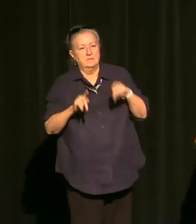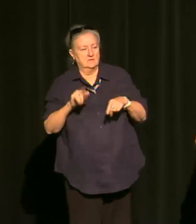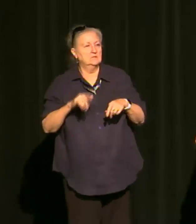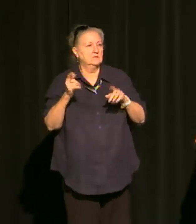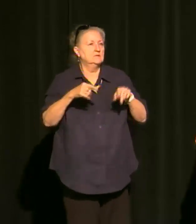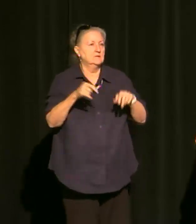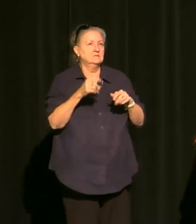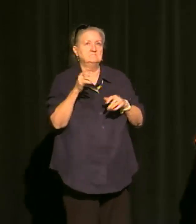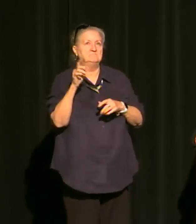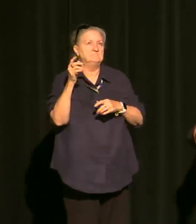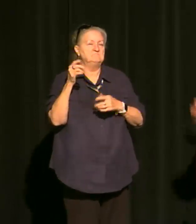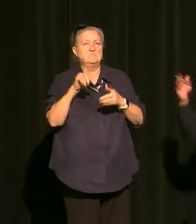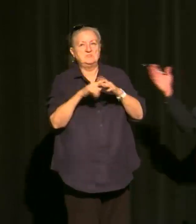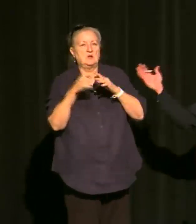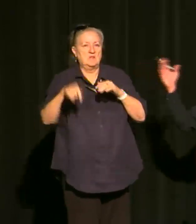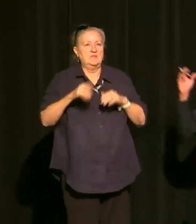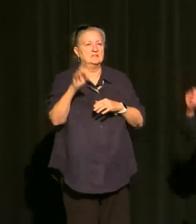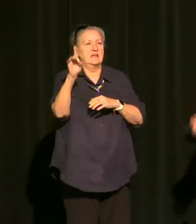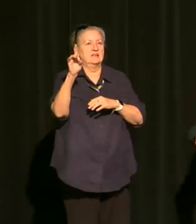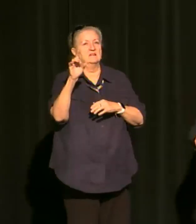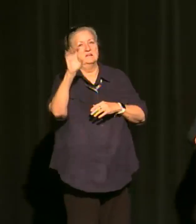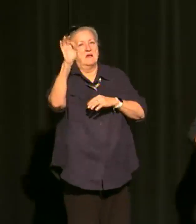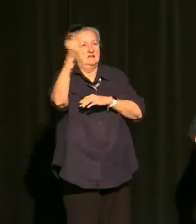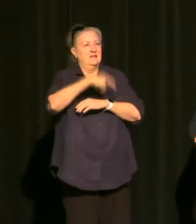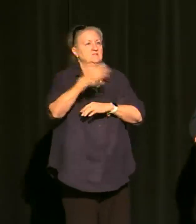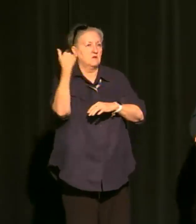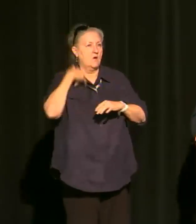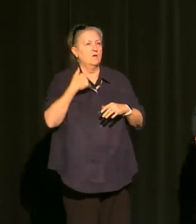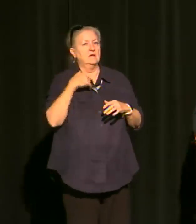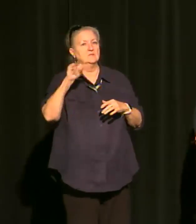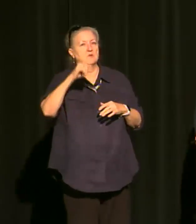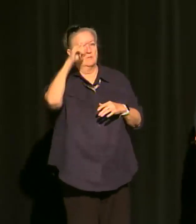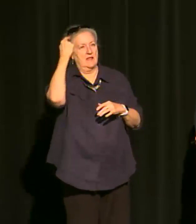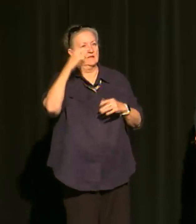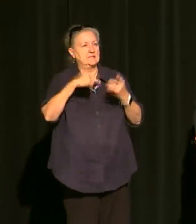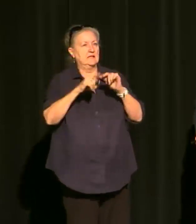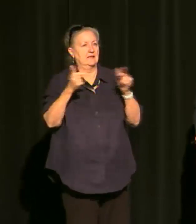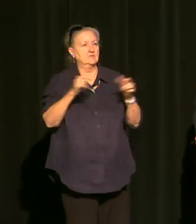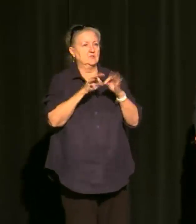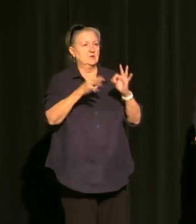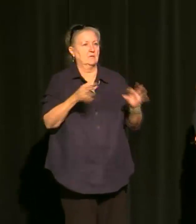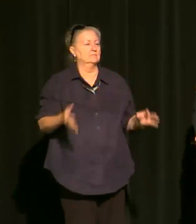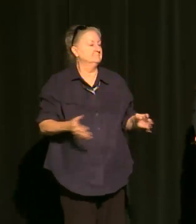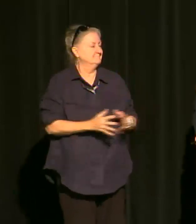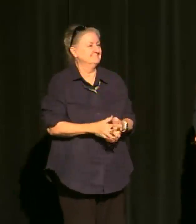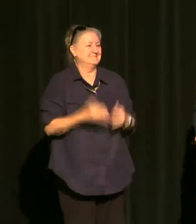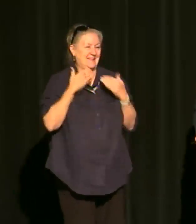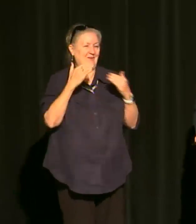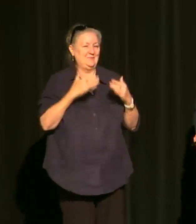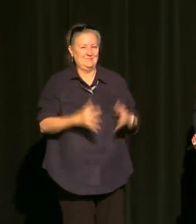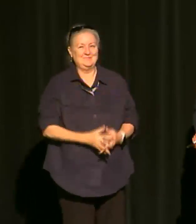9 days ago. And Joe Black, our sign language interpreter.